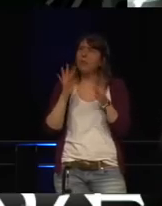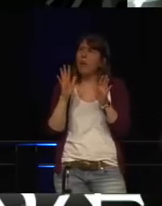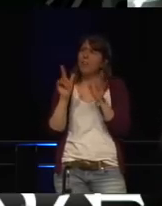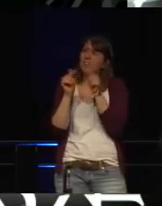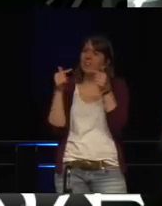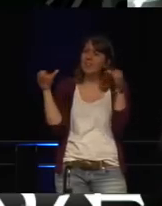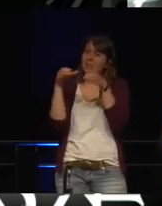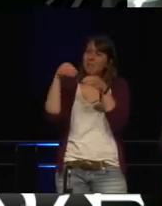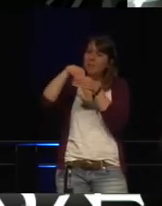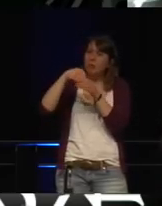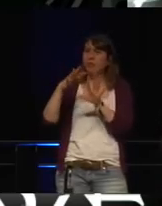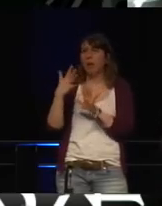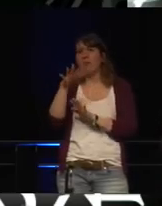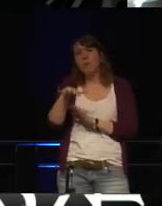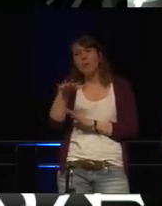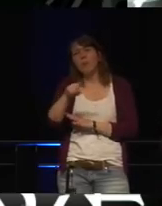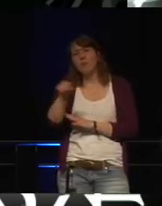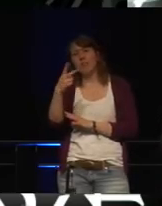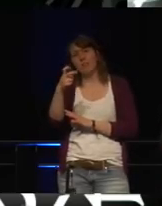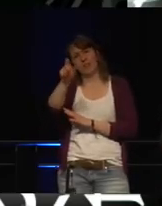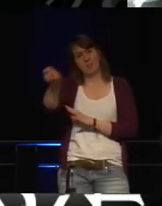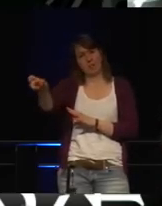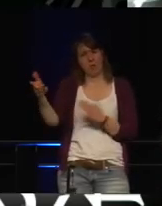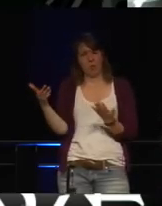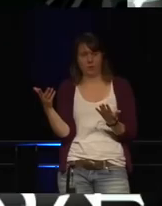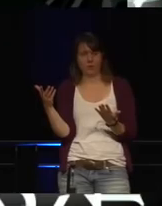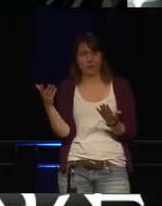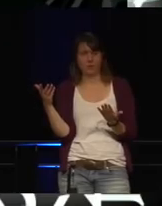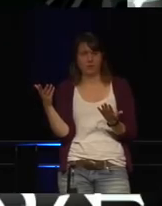And this is the website, by the way.